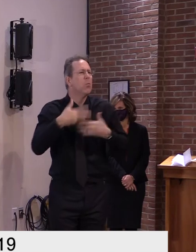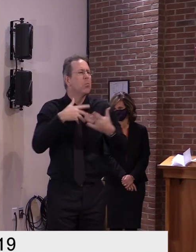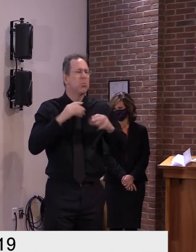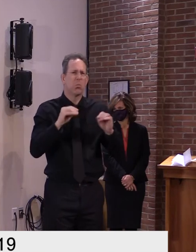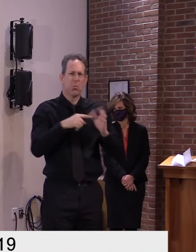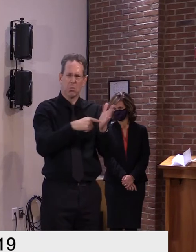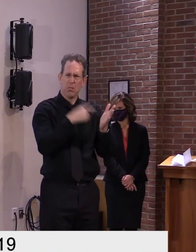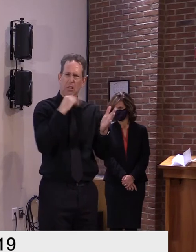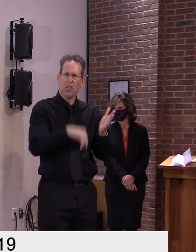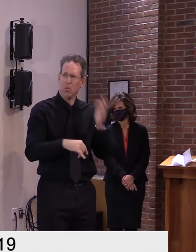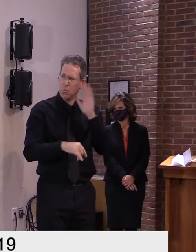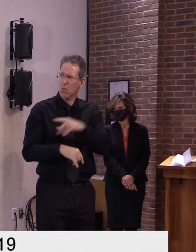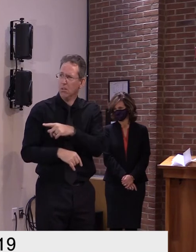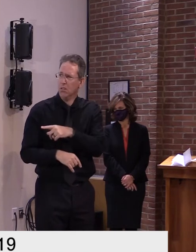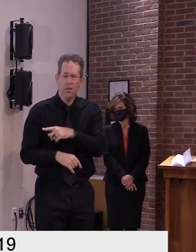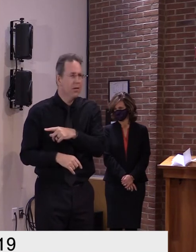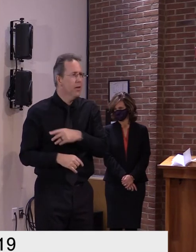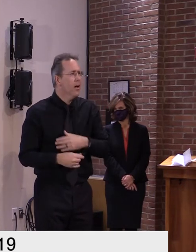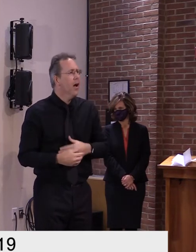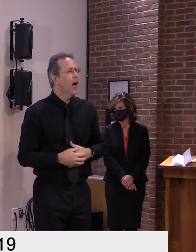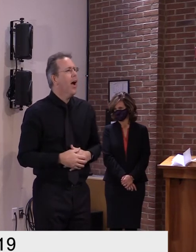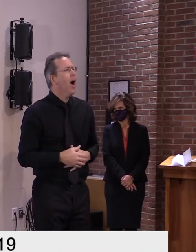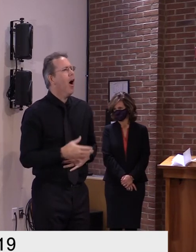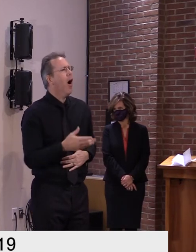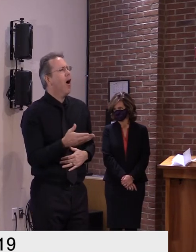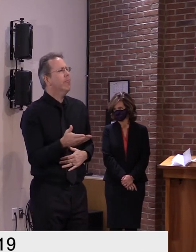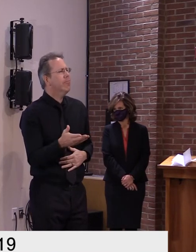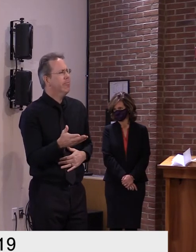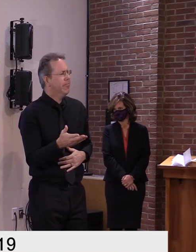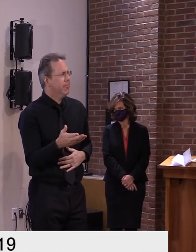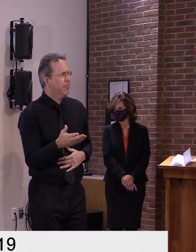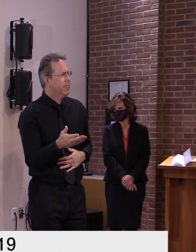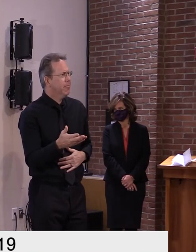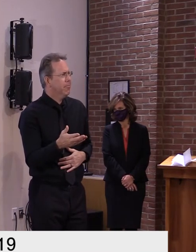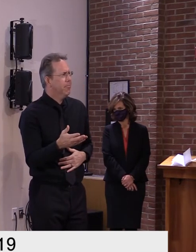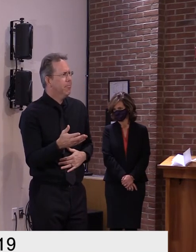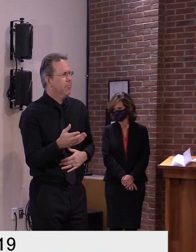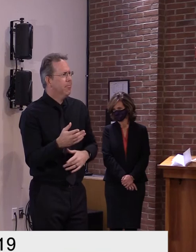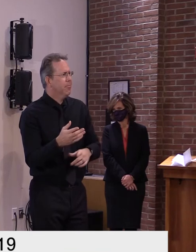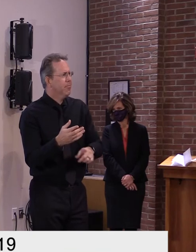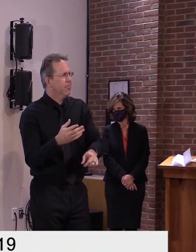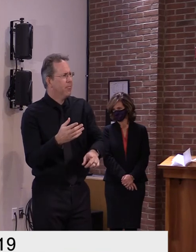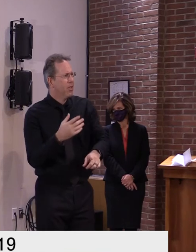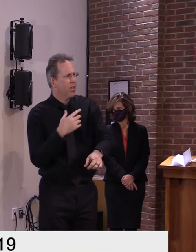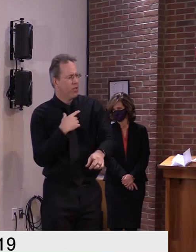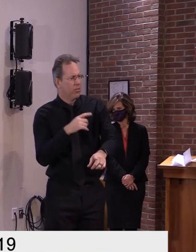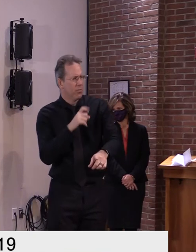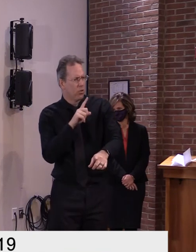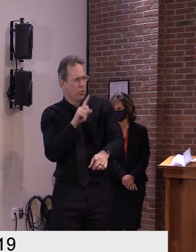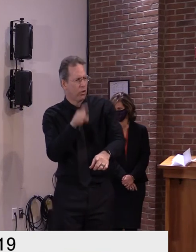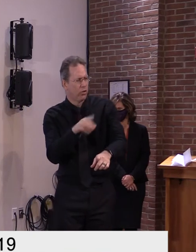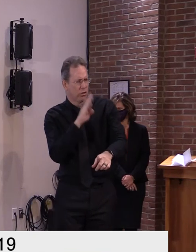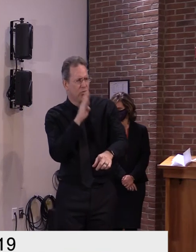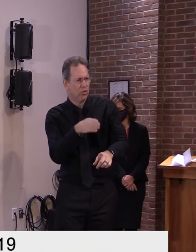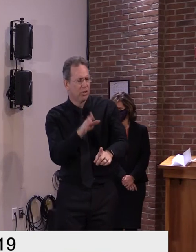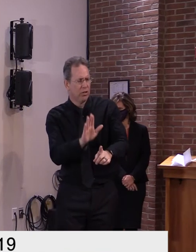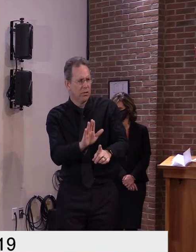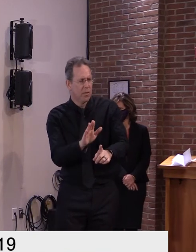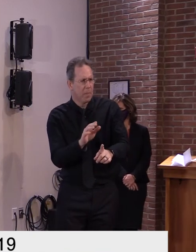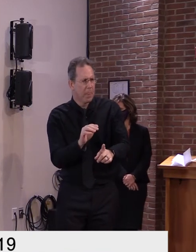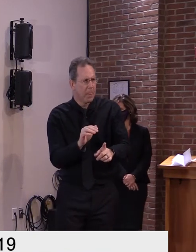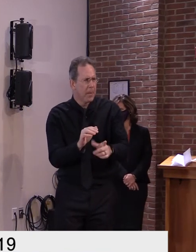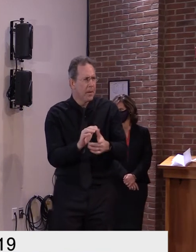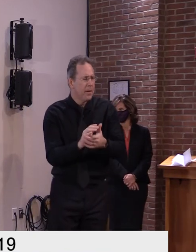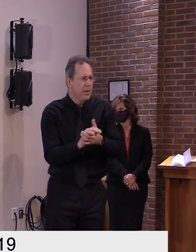Yeah, so let me answer your question pretty directly. The outcomes of these